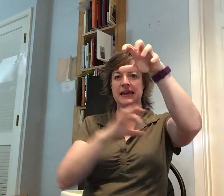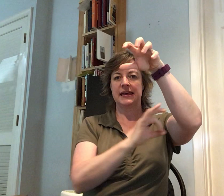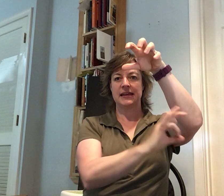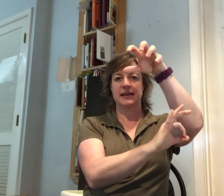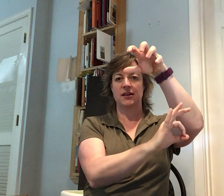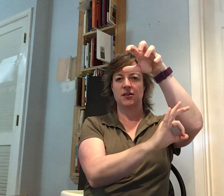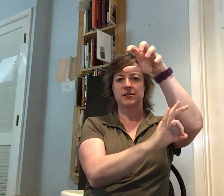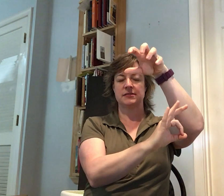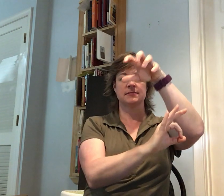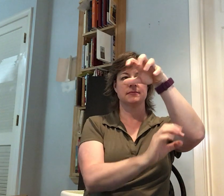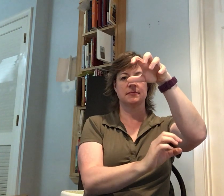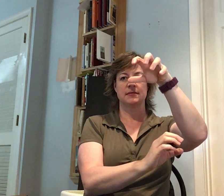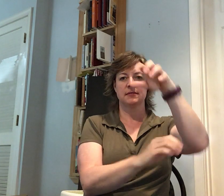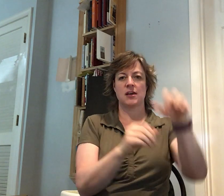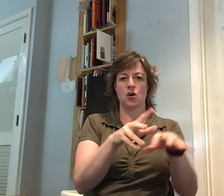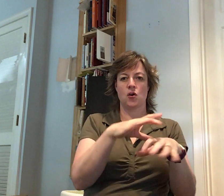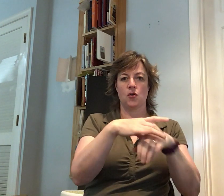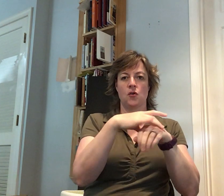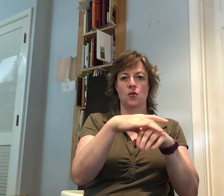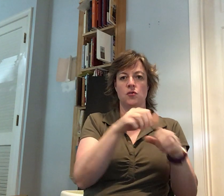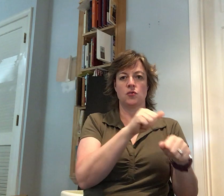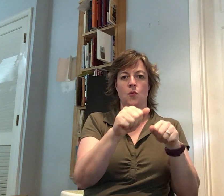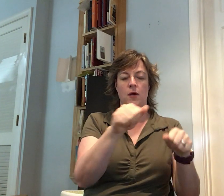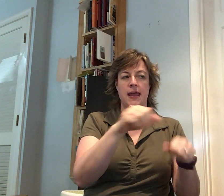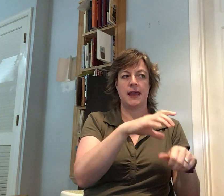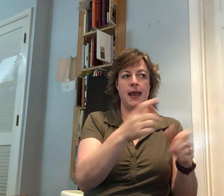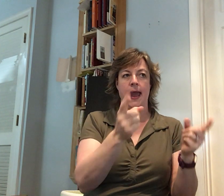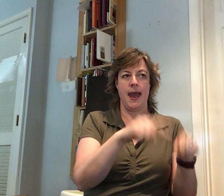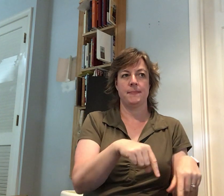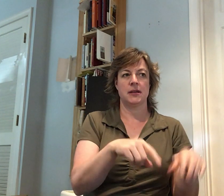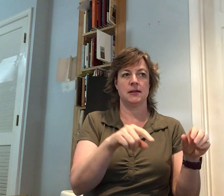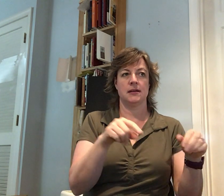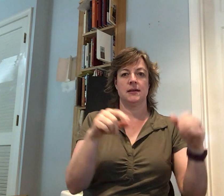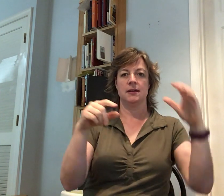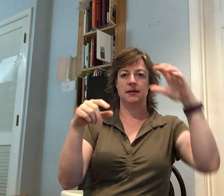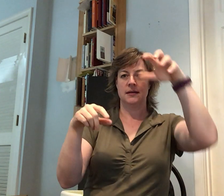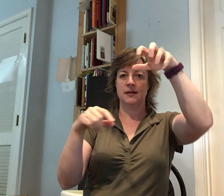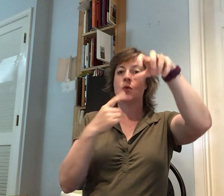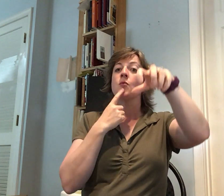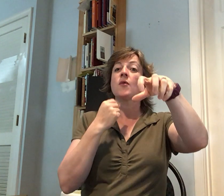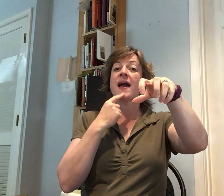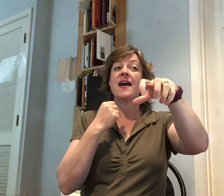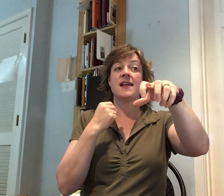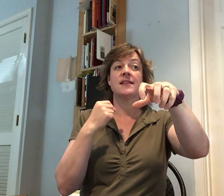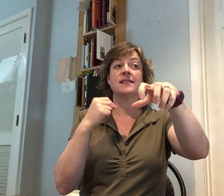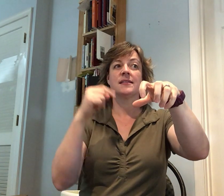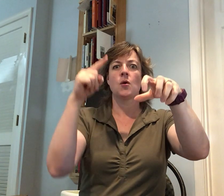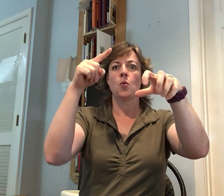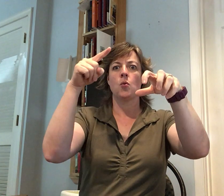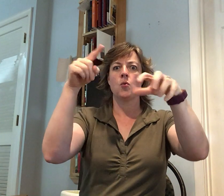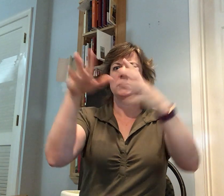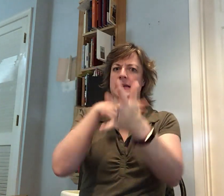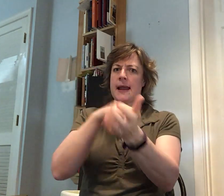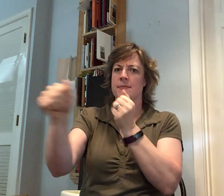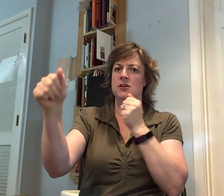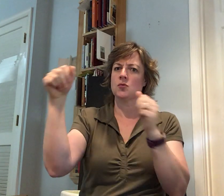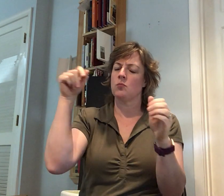In other words, the seismic intensity of the earthquake was greater at the red house.